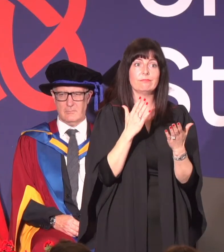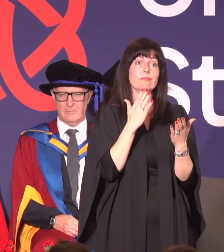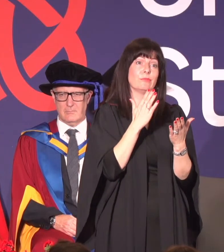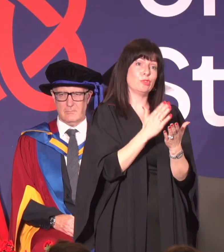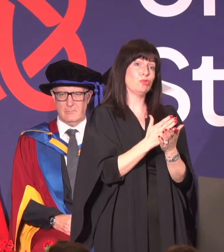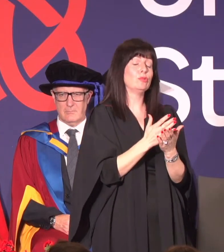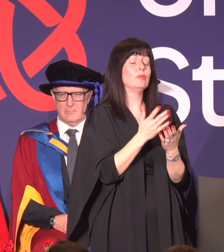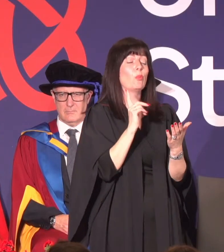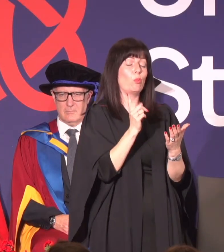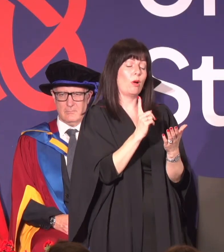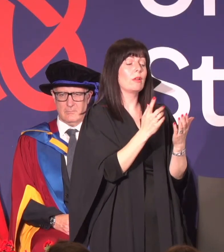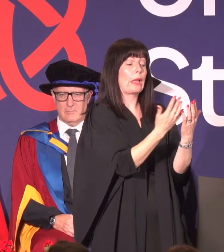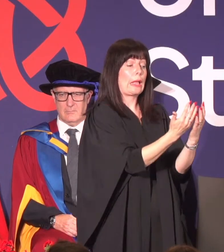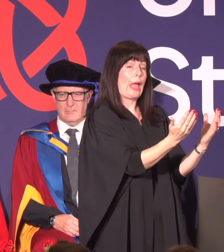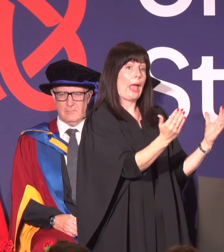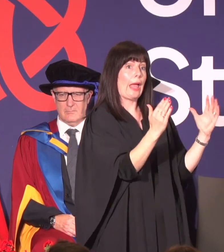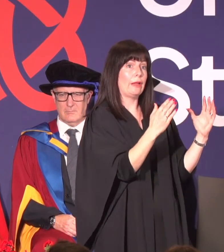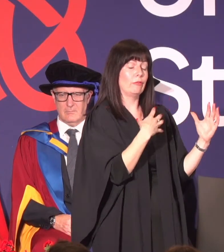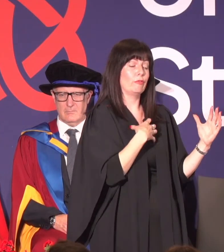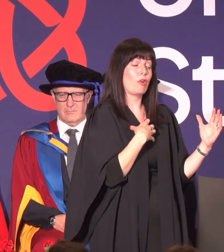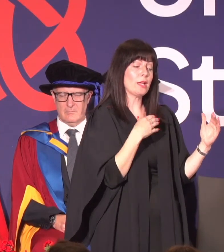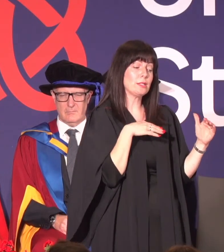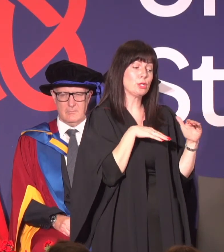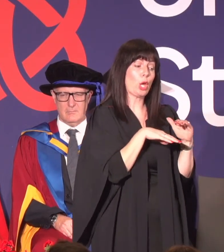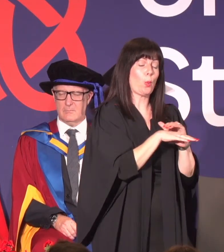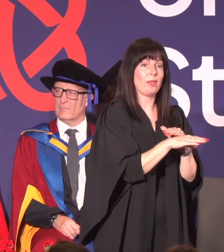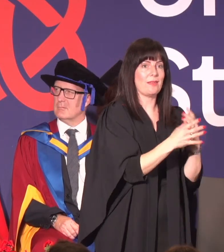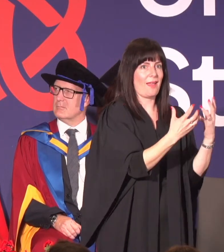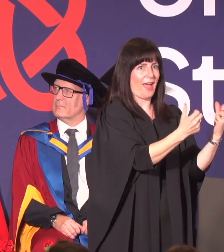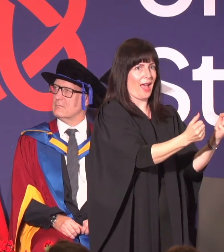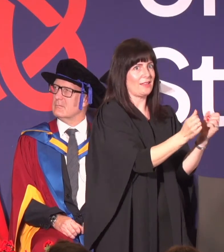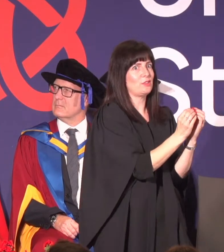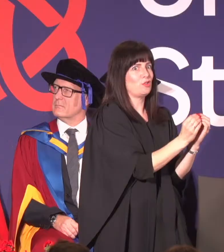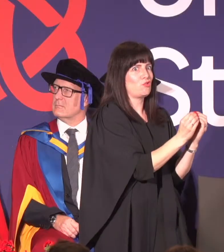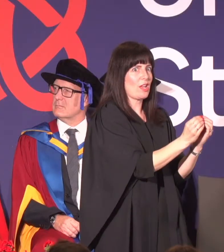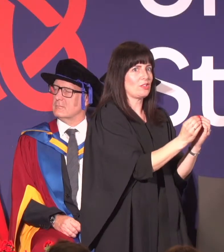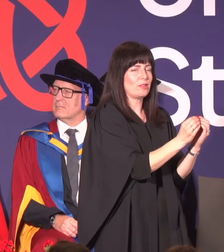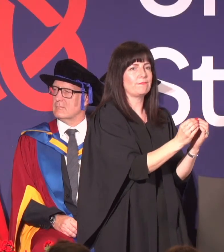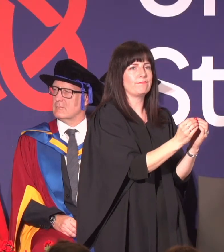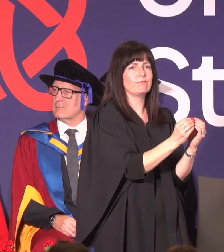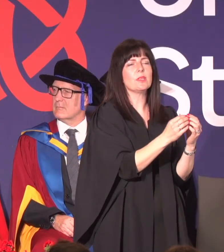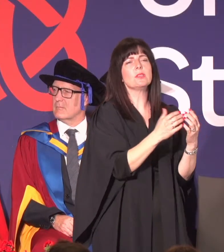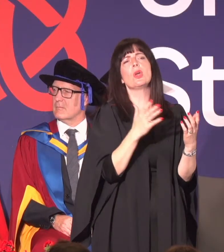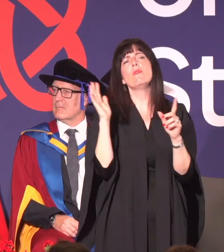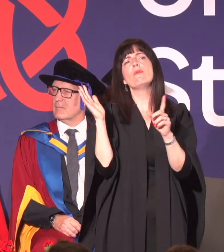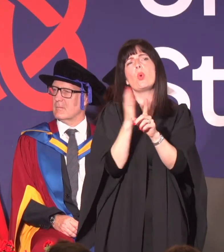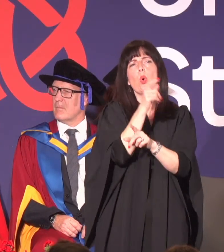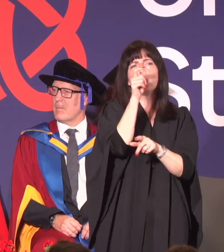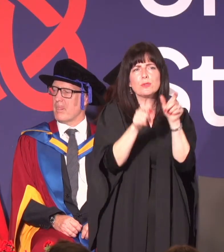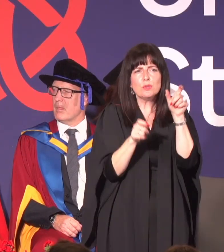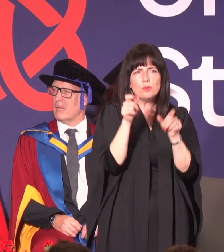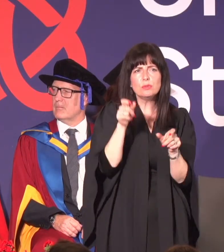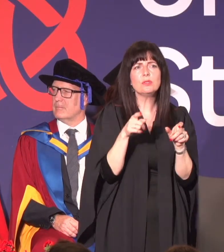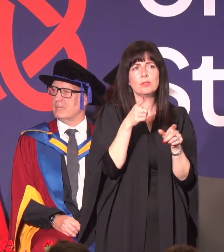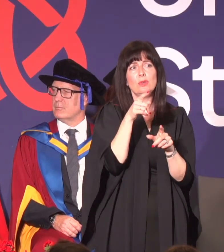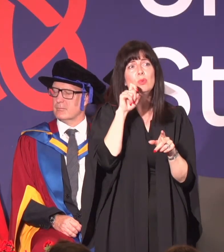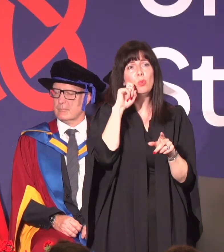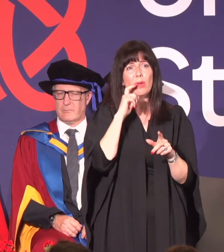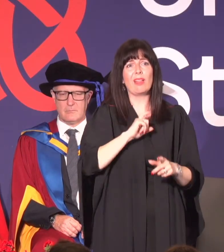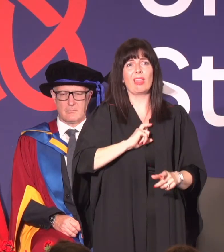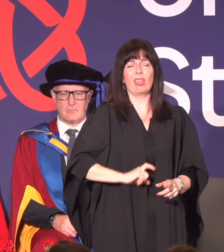to enter really does hold the treasure you seek. To all our graduates, you will face